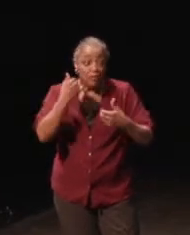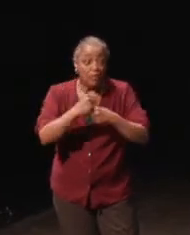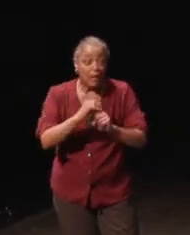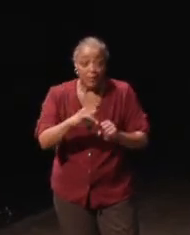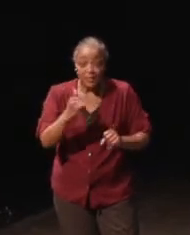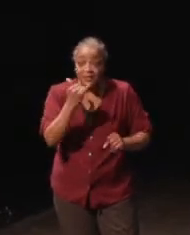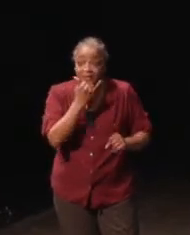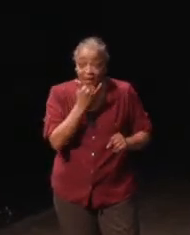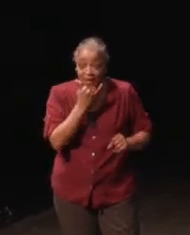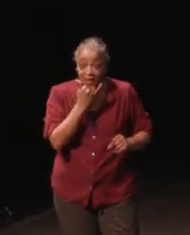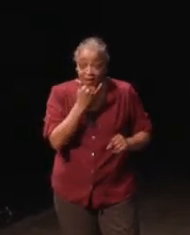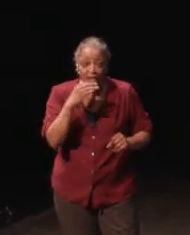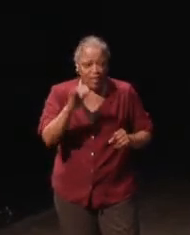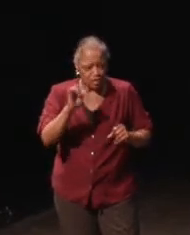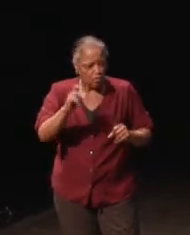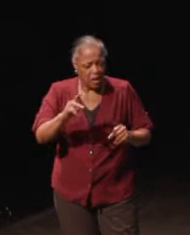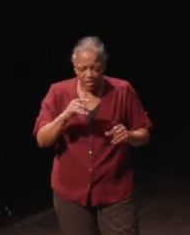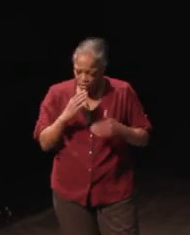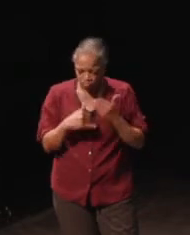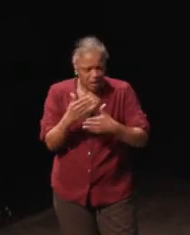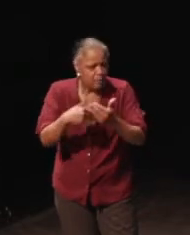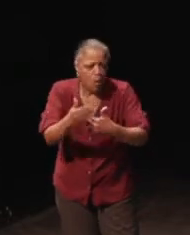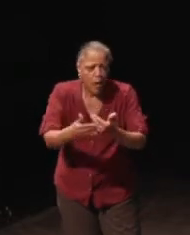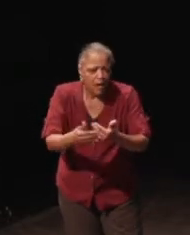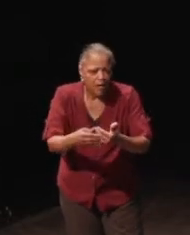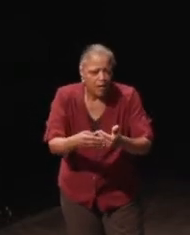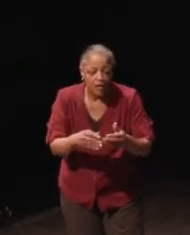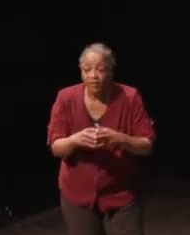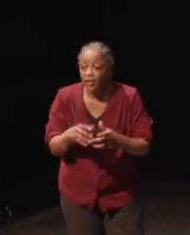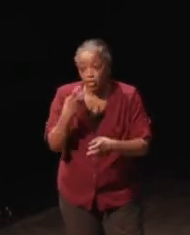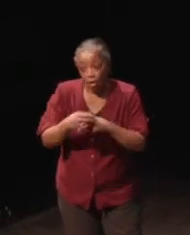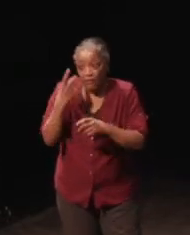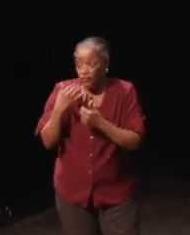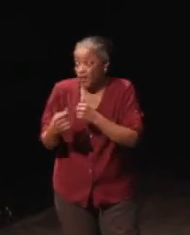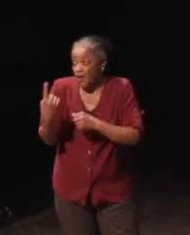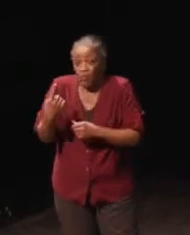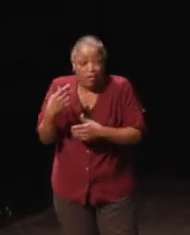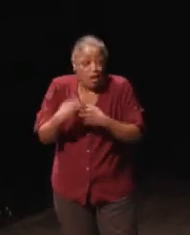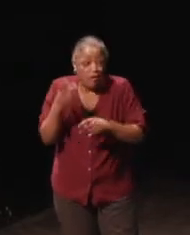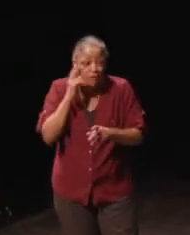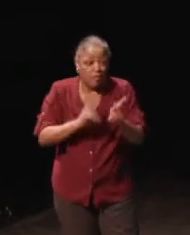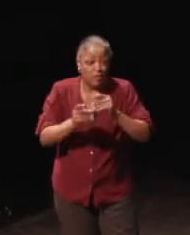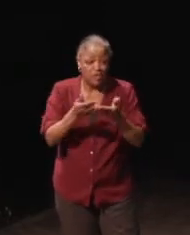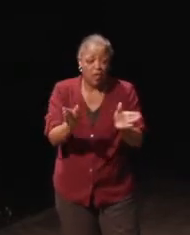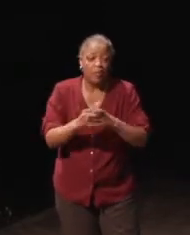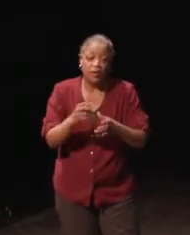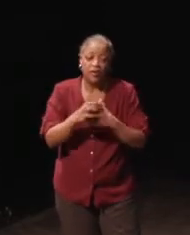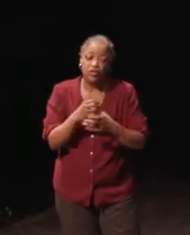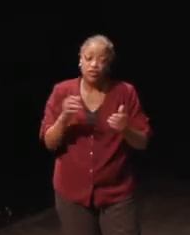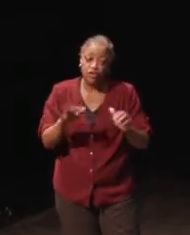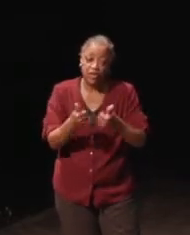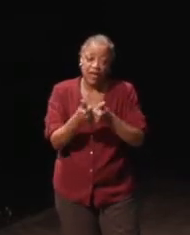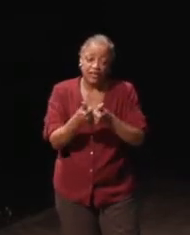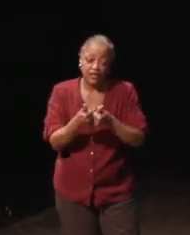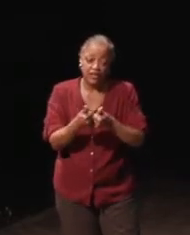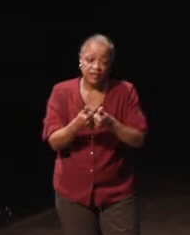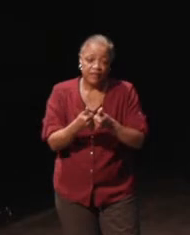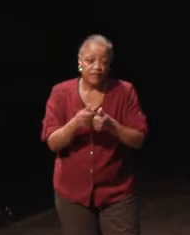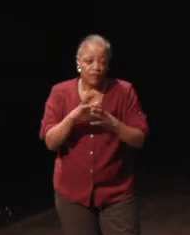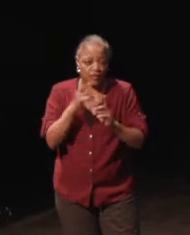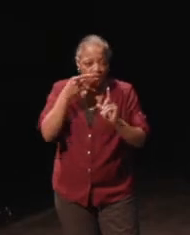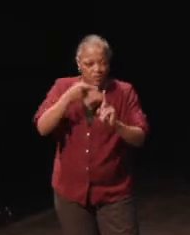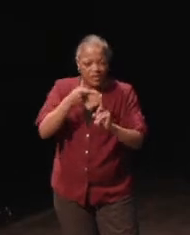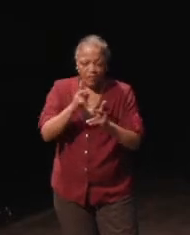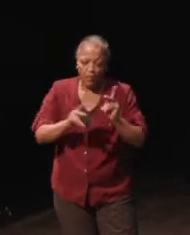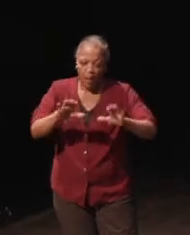mistake, that's okay and keep going, which is hard for anybody at all, but can be particularly challenging for this